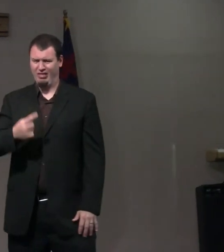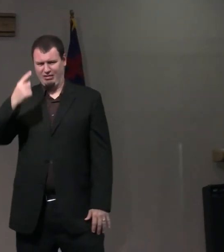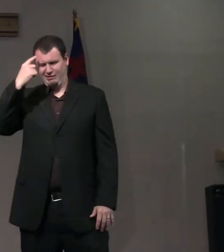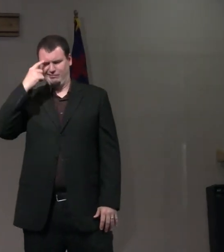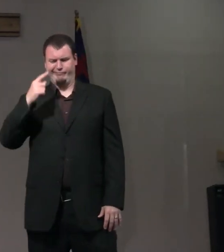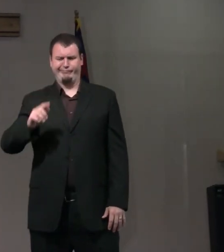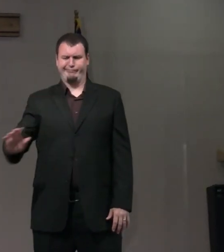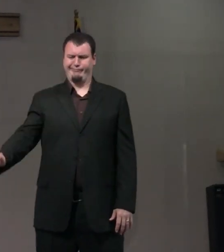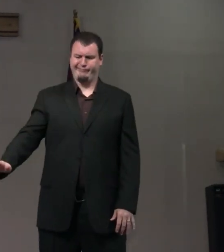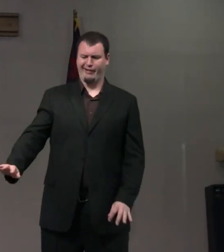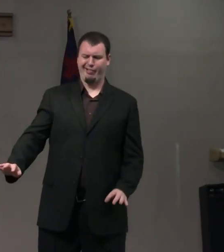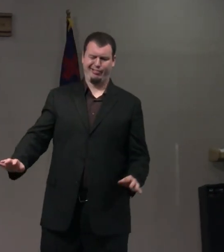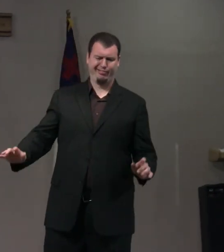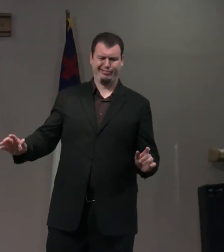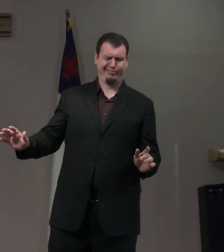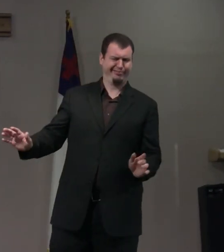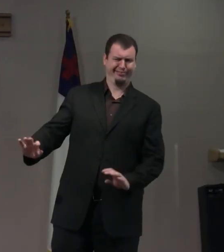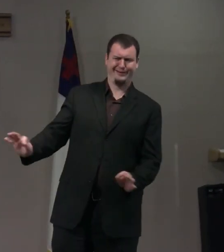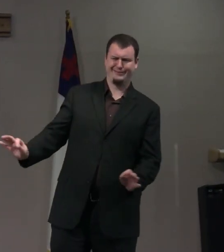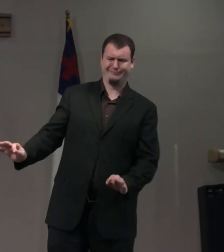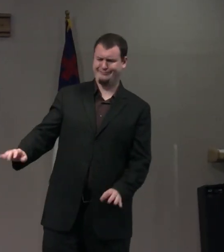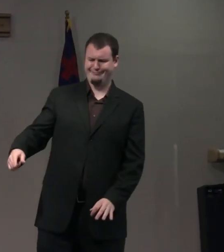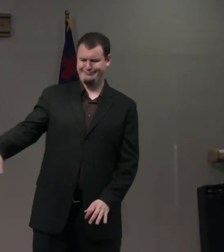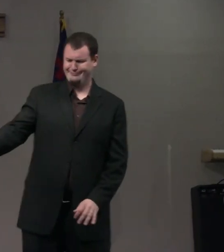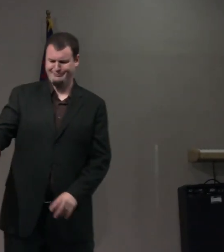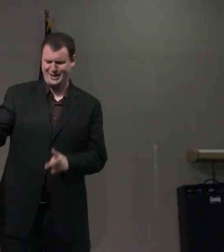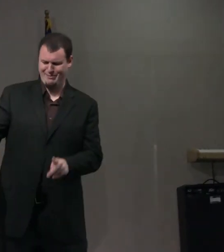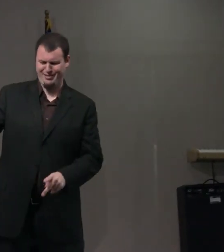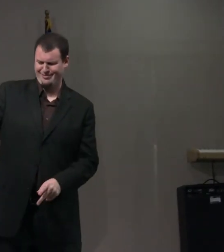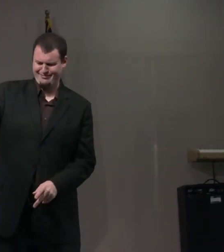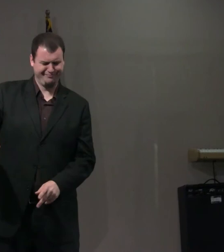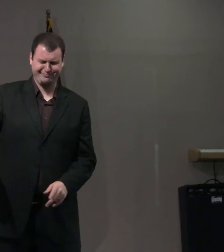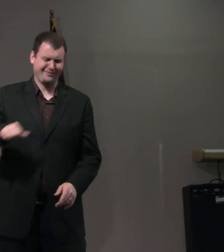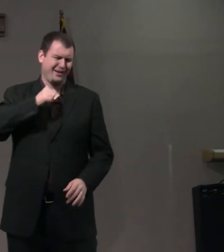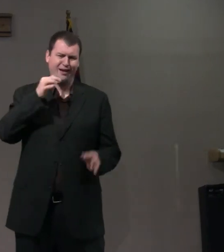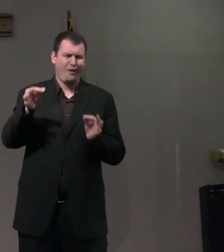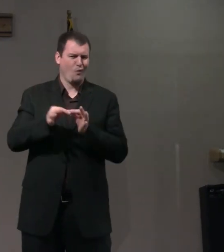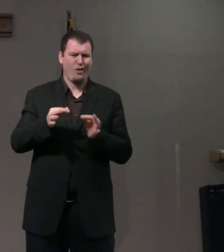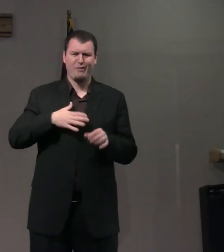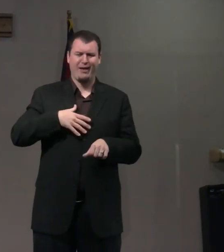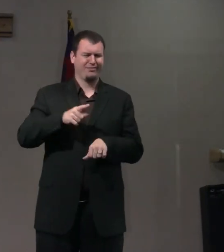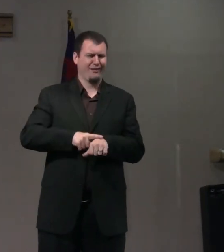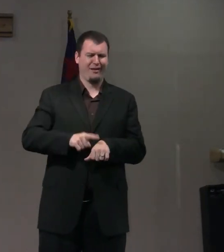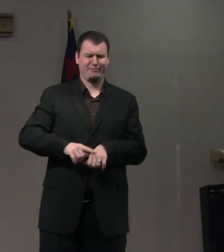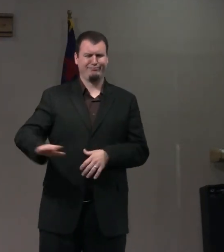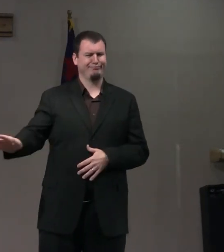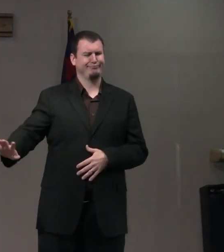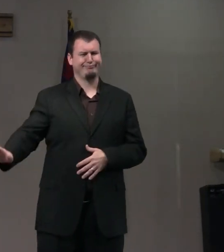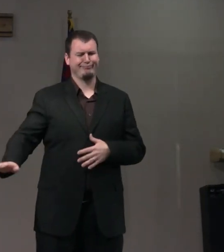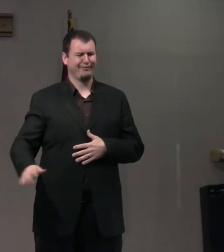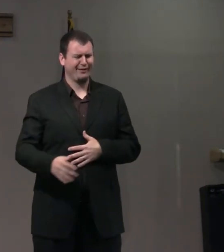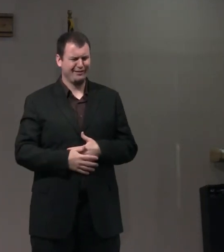Now, many times we think, oh, I don't want to do that. I don't want to deal with those people. They're not worth my time.